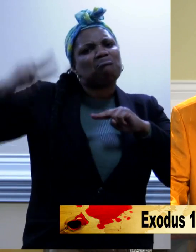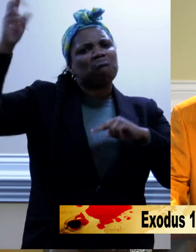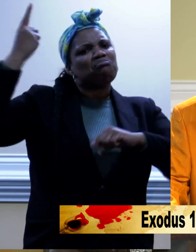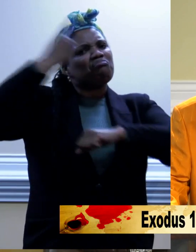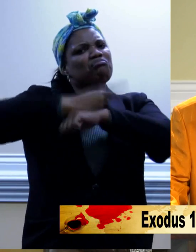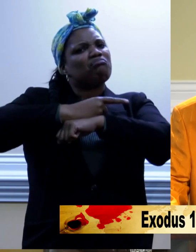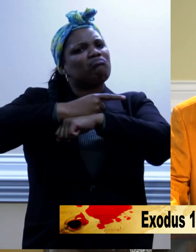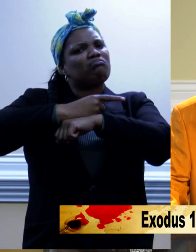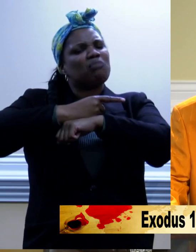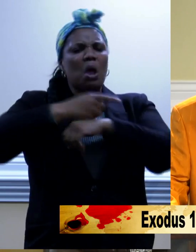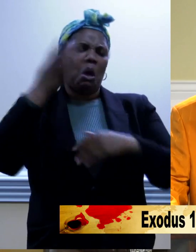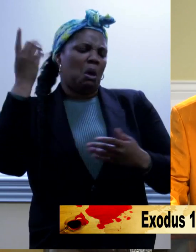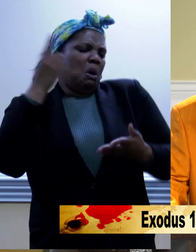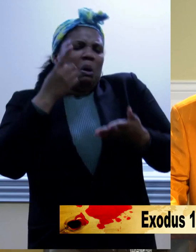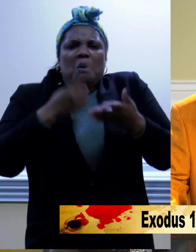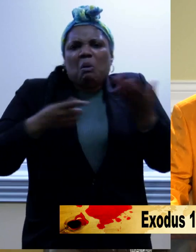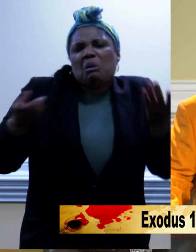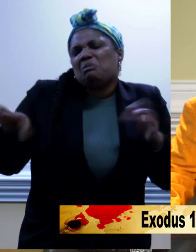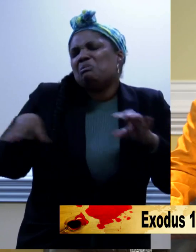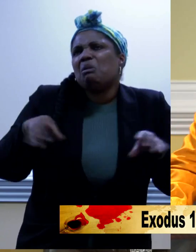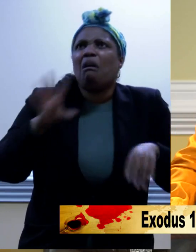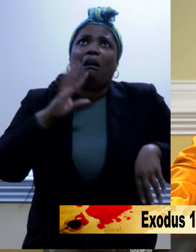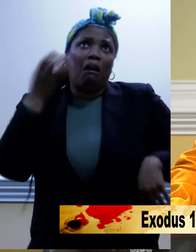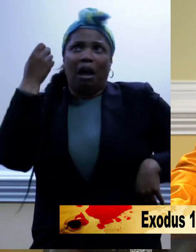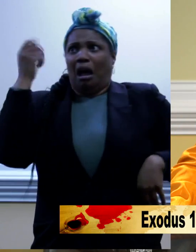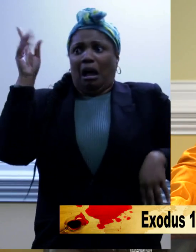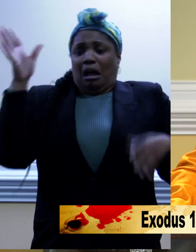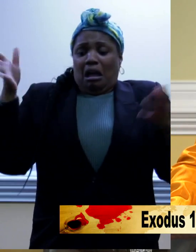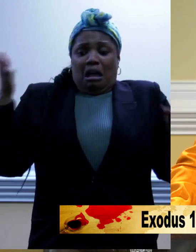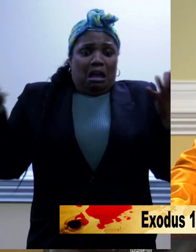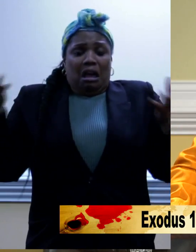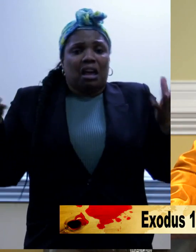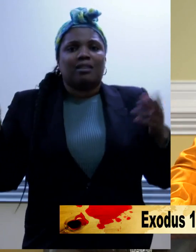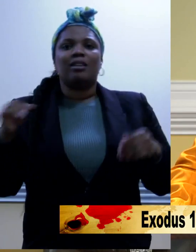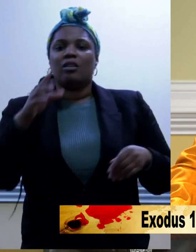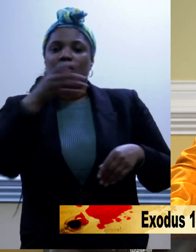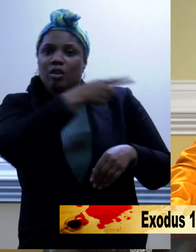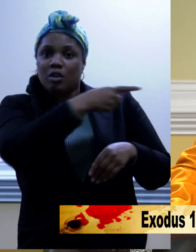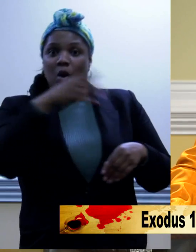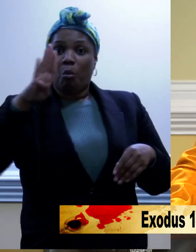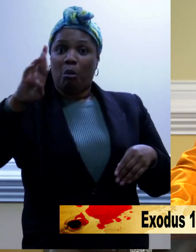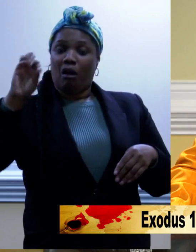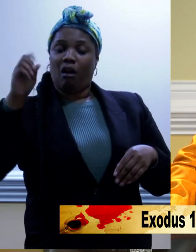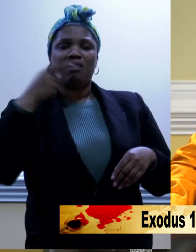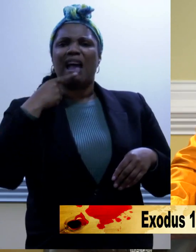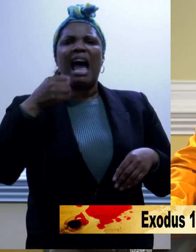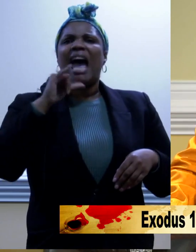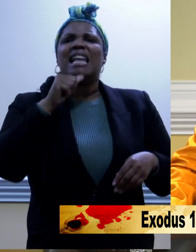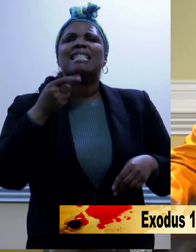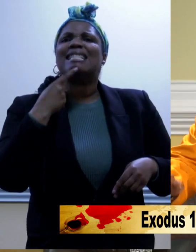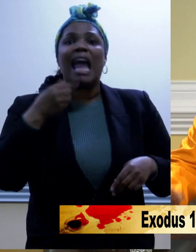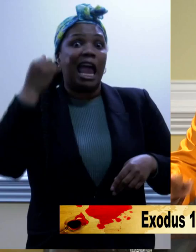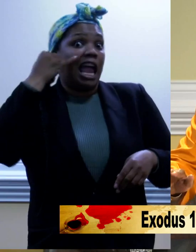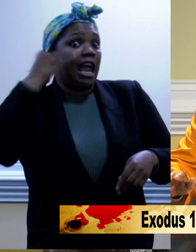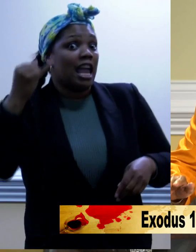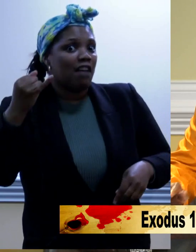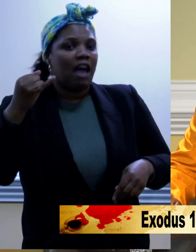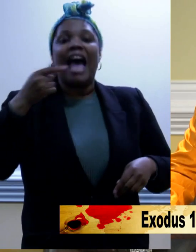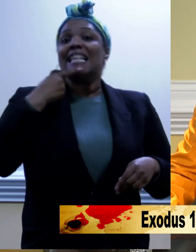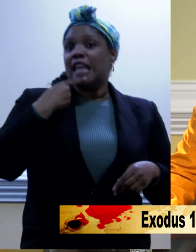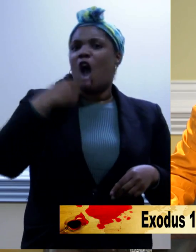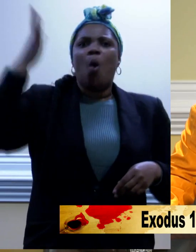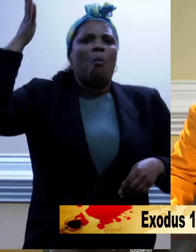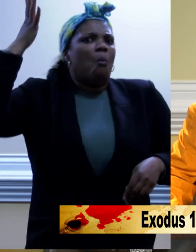are you talking about? What do you? I said, I am not asking you if you changed the Lord's holiday. I'm asking you why